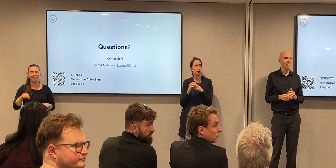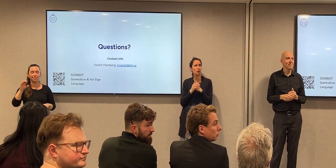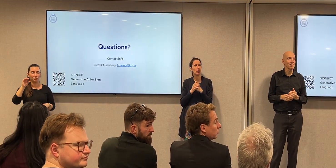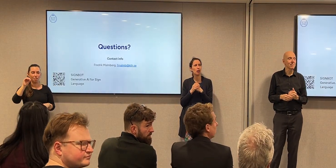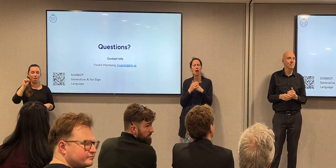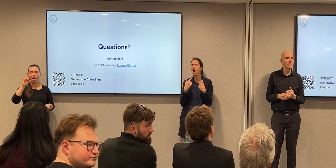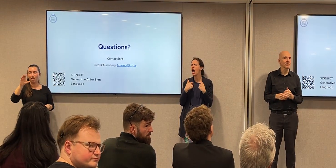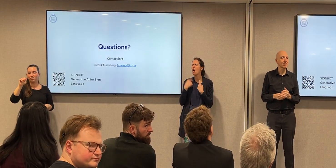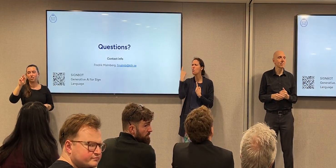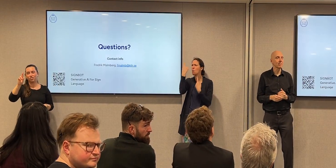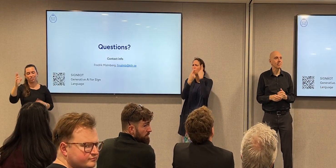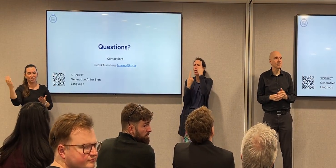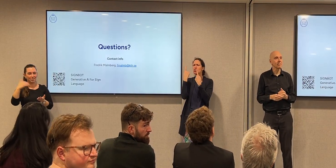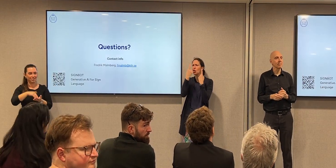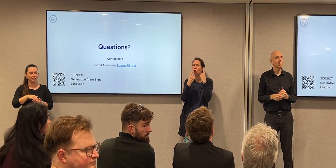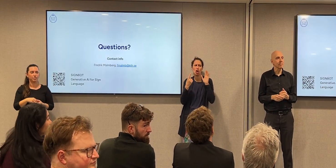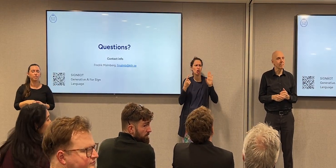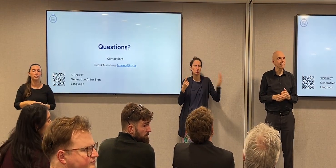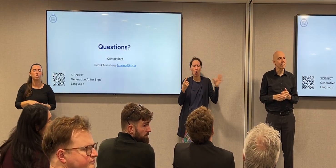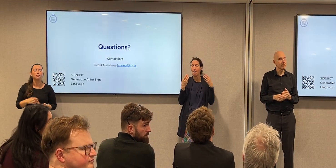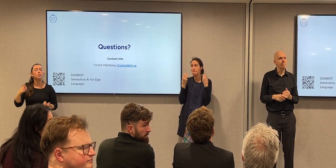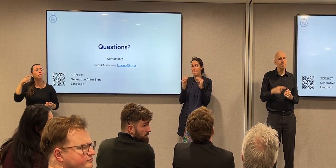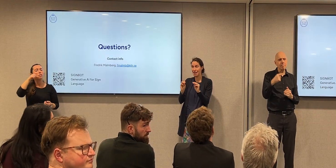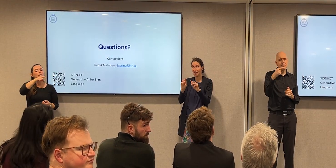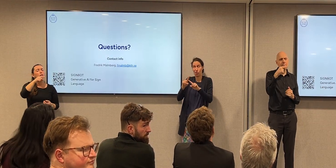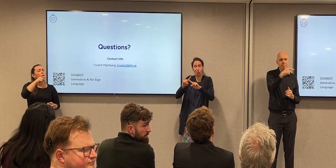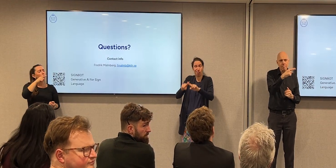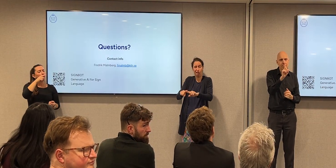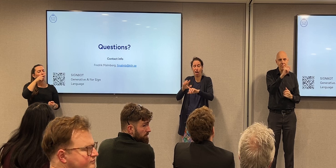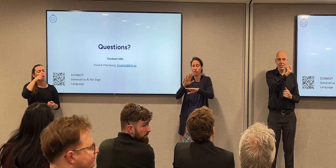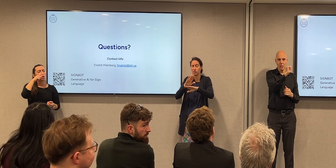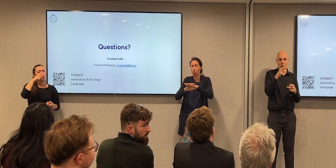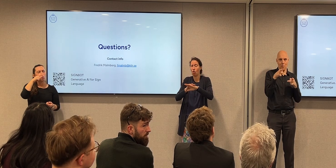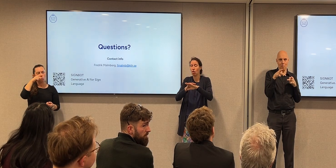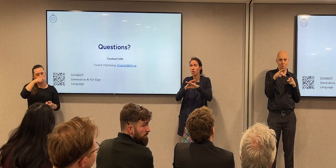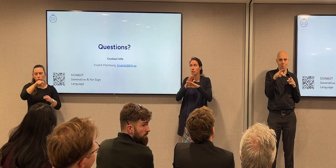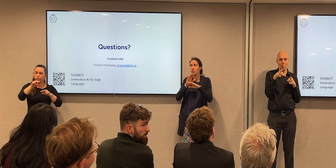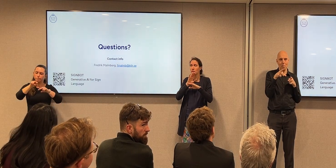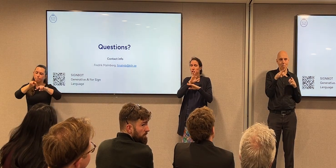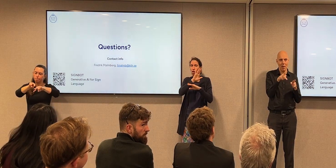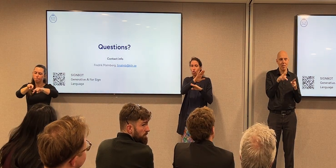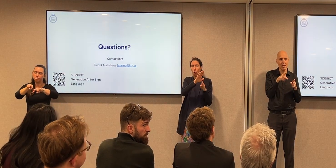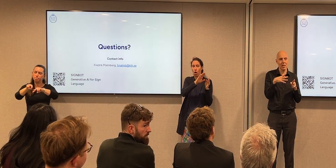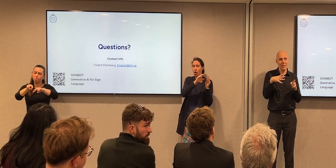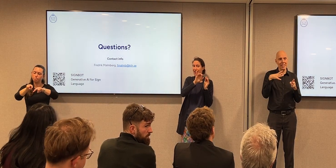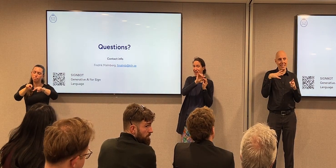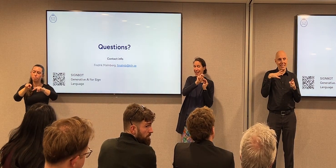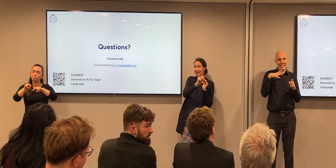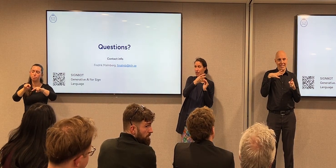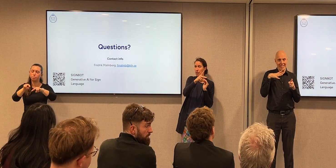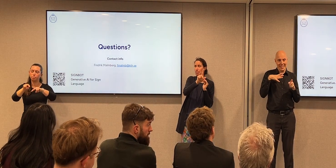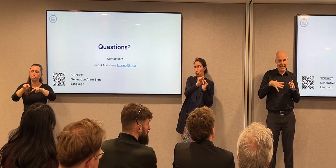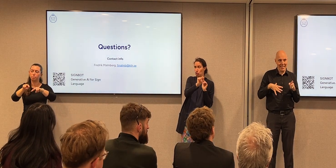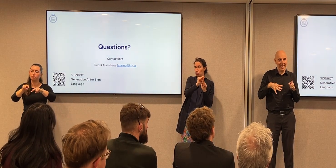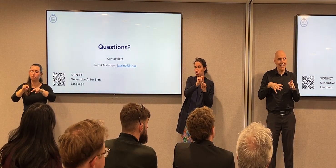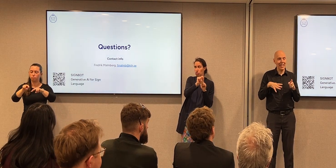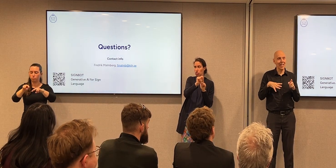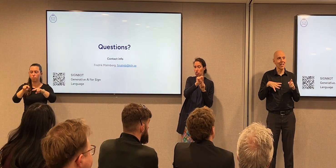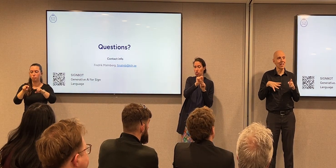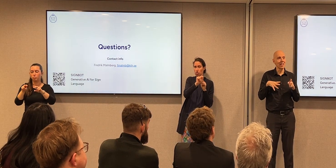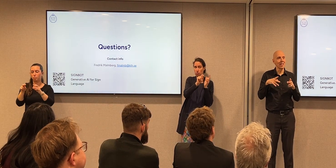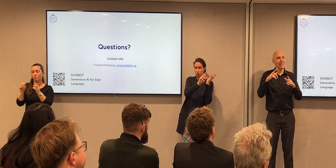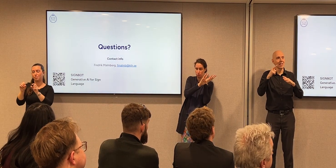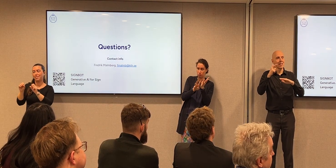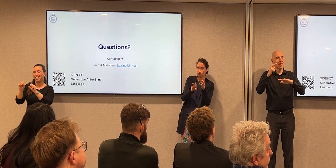Yeah, I was wondering, like your method relies on the fact that like your input capture with your glove is kind